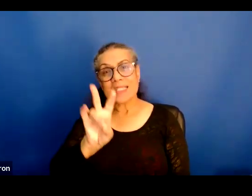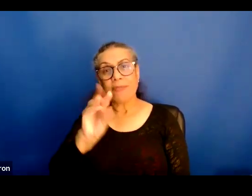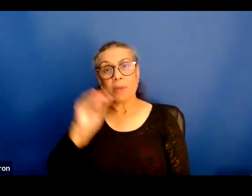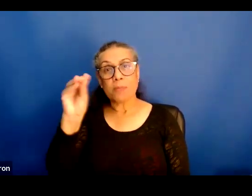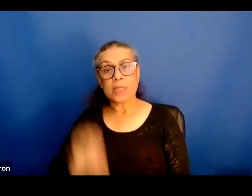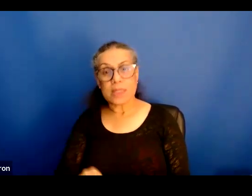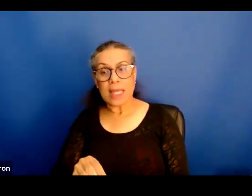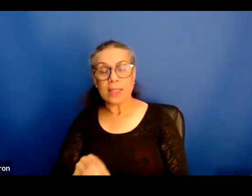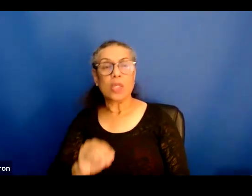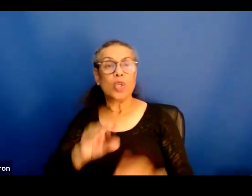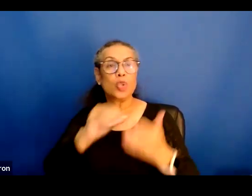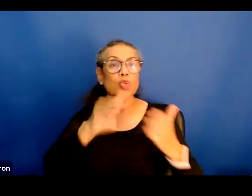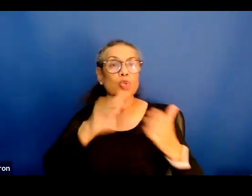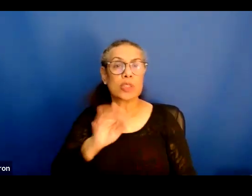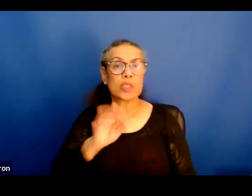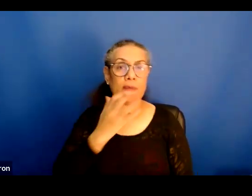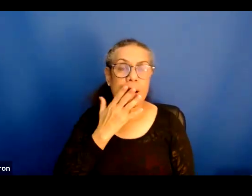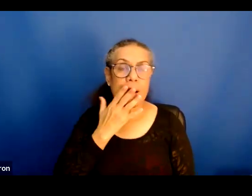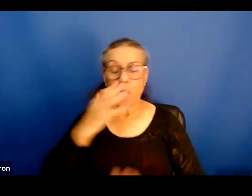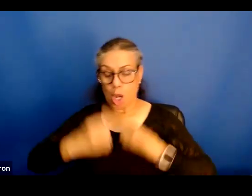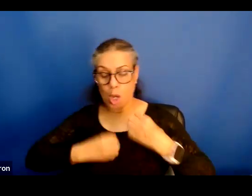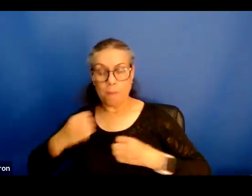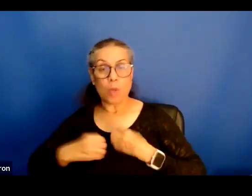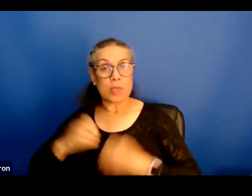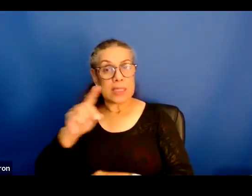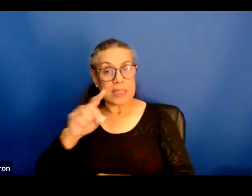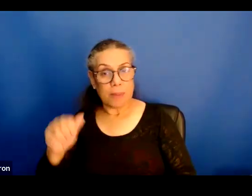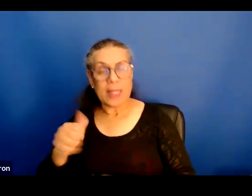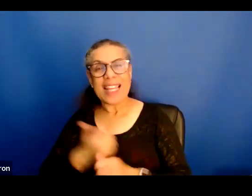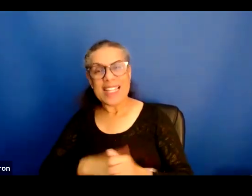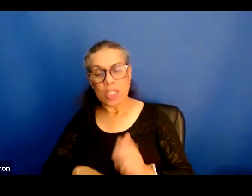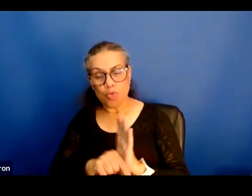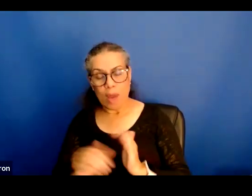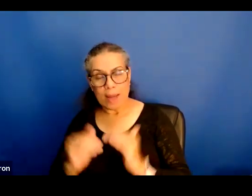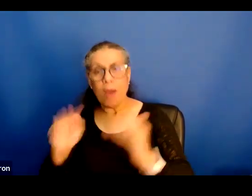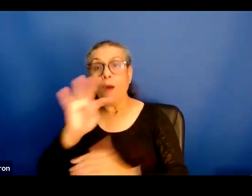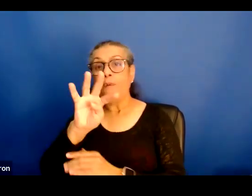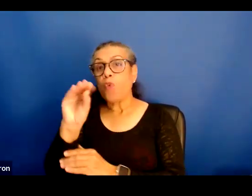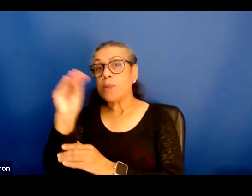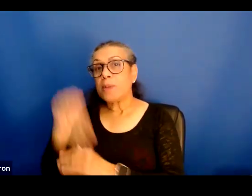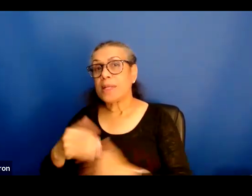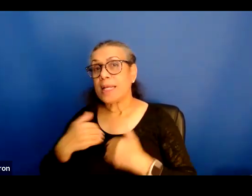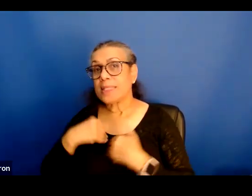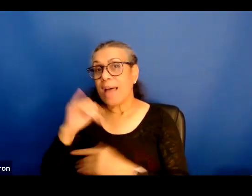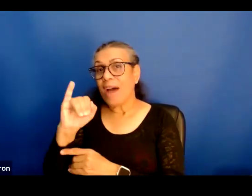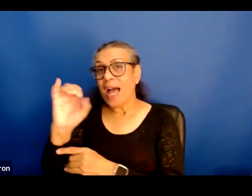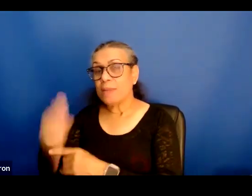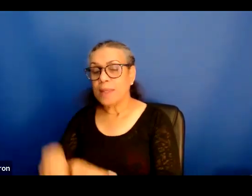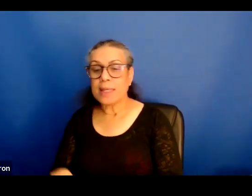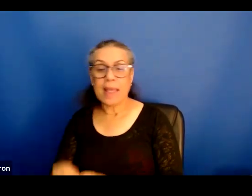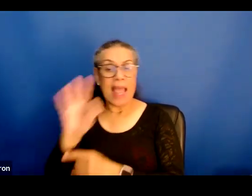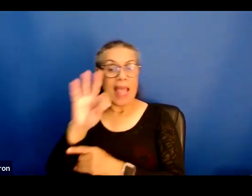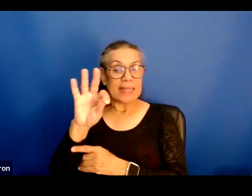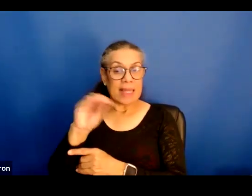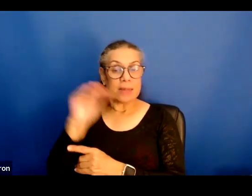97% students of color. We serve an emotional impairment strand at each grade level. 40% of our population has IEPs. 19% of our students